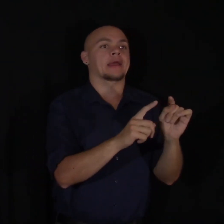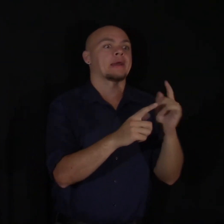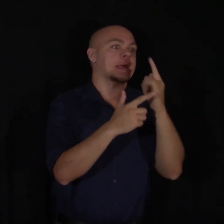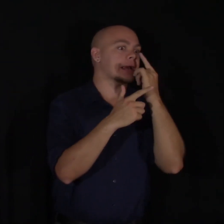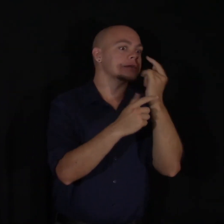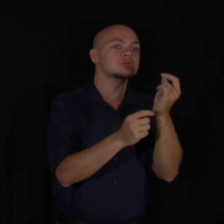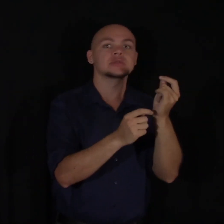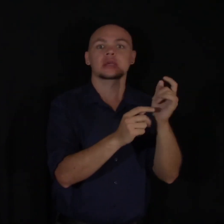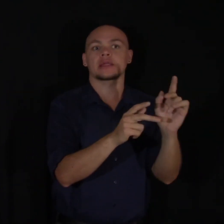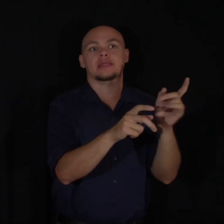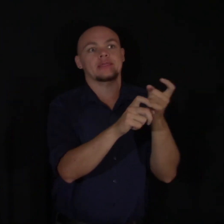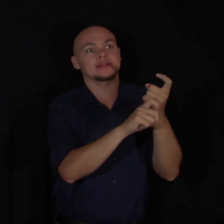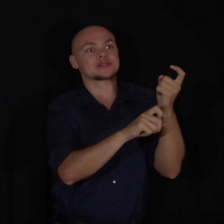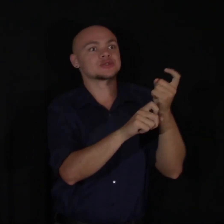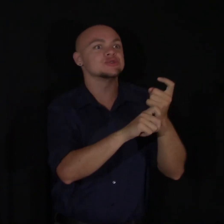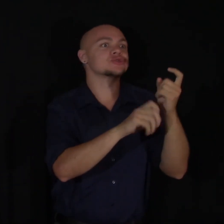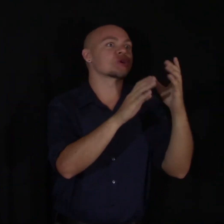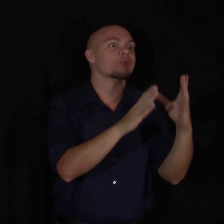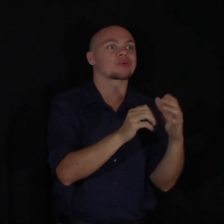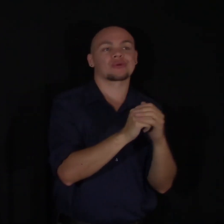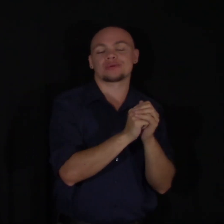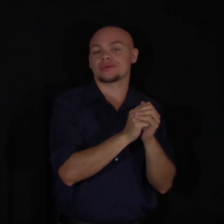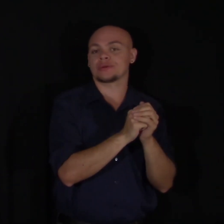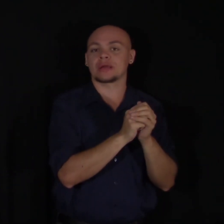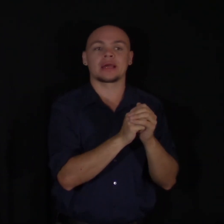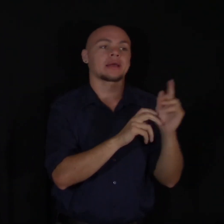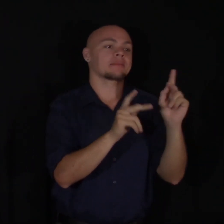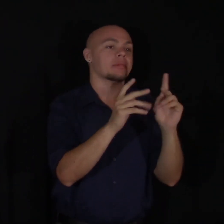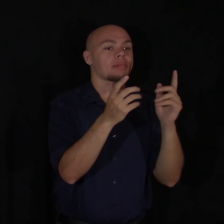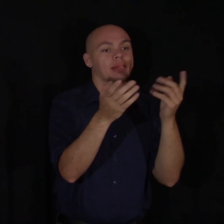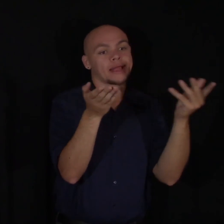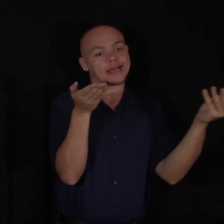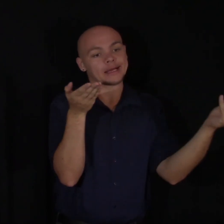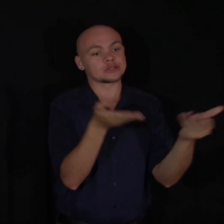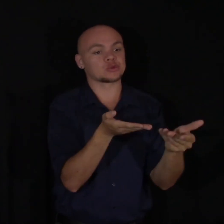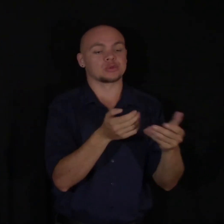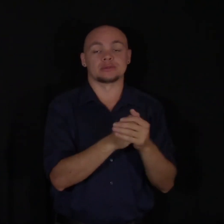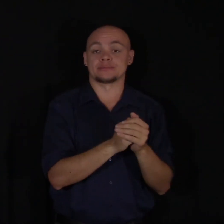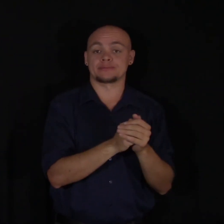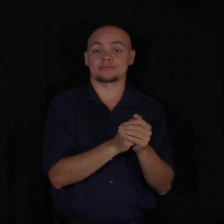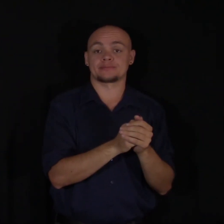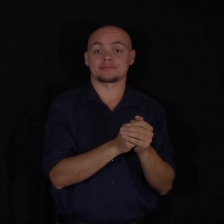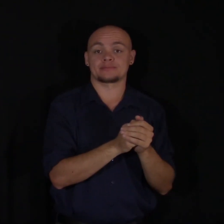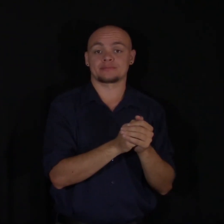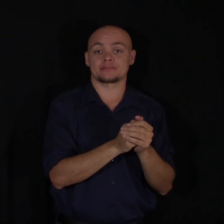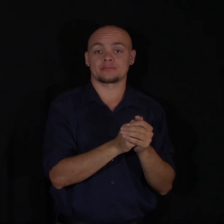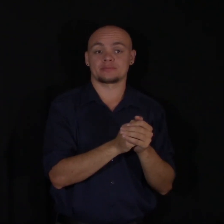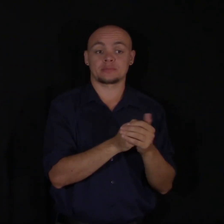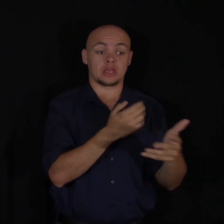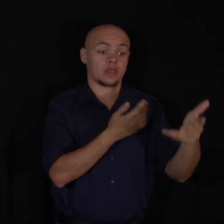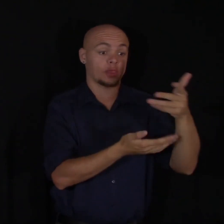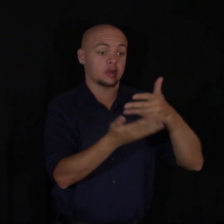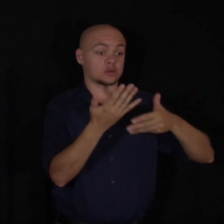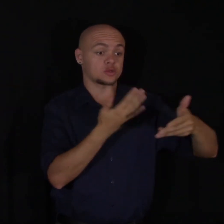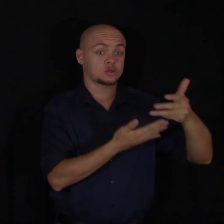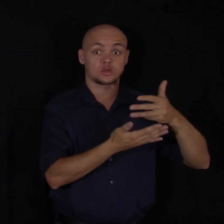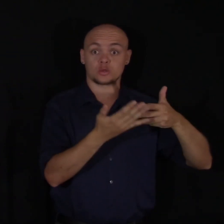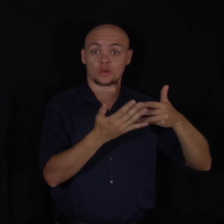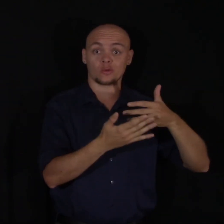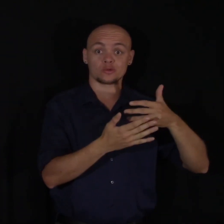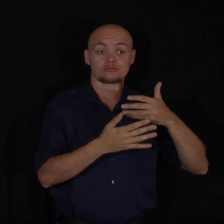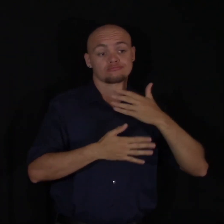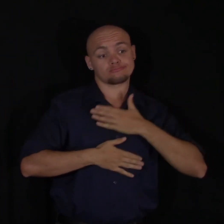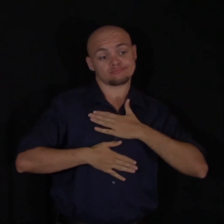the ones making the joke. They're the ones introducing people to each other. But aside from the social aspect or the